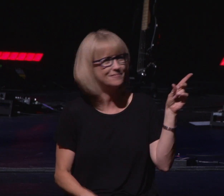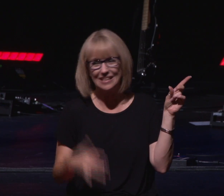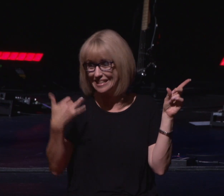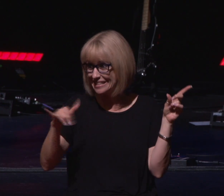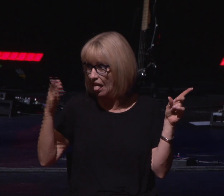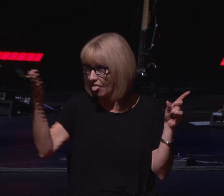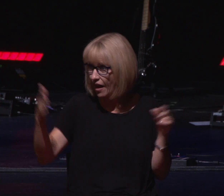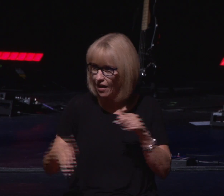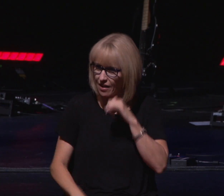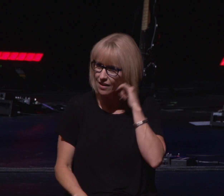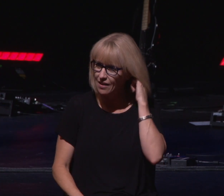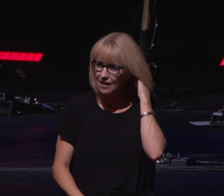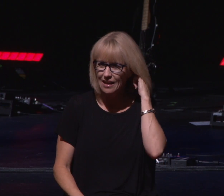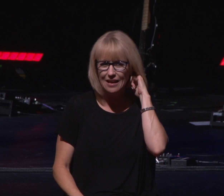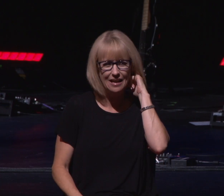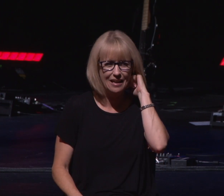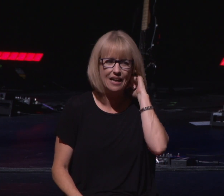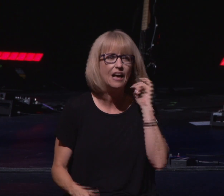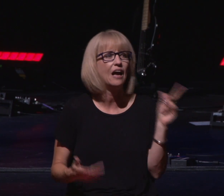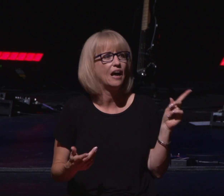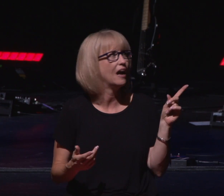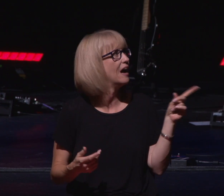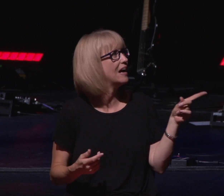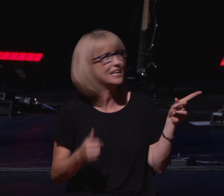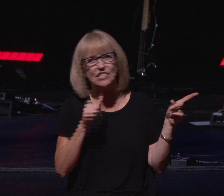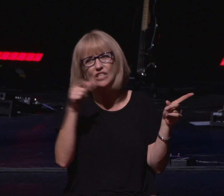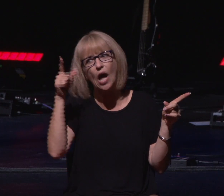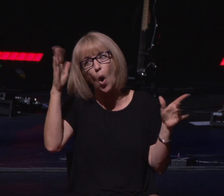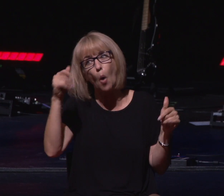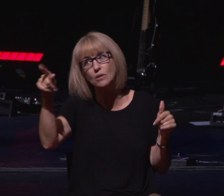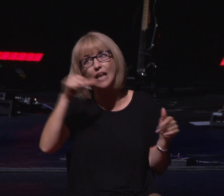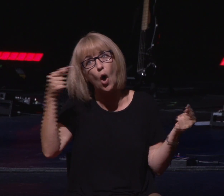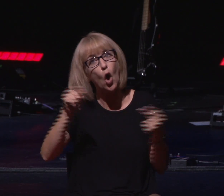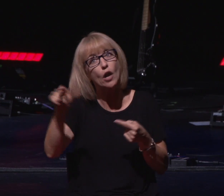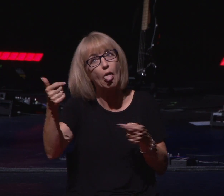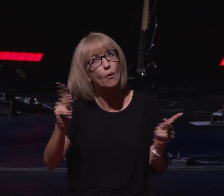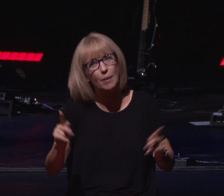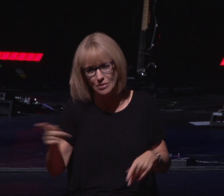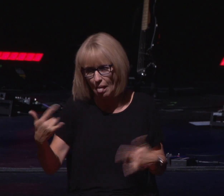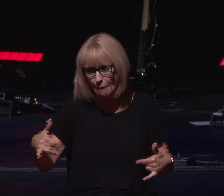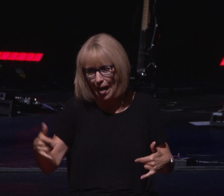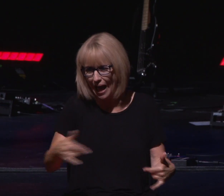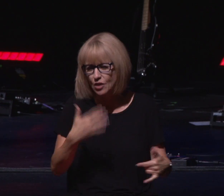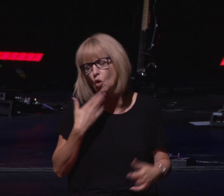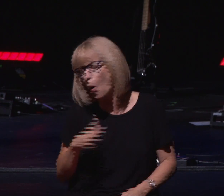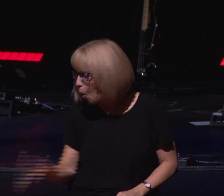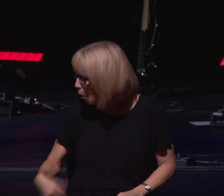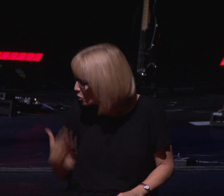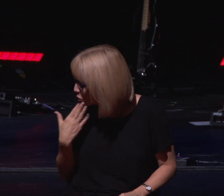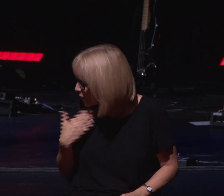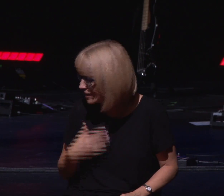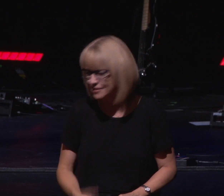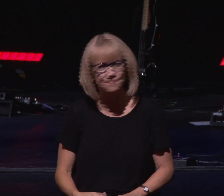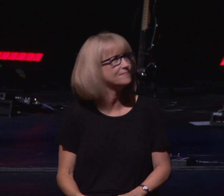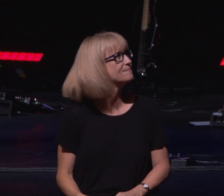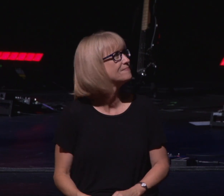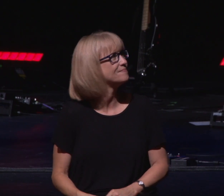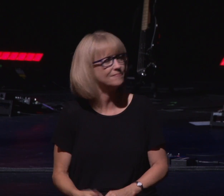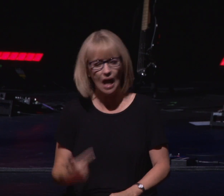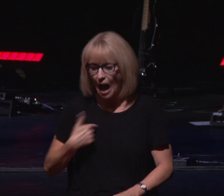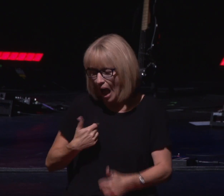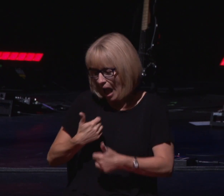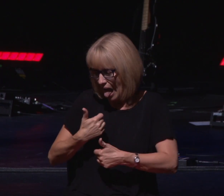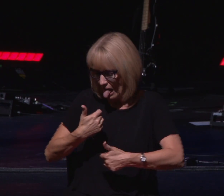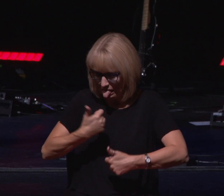there. Yeah. Hopefully. She's not hurting anybody. No. She's a sweetheart. So I love these two. And you guys had a